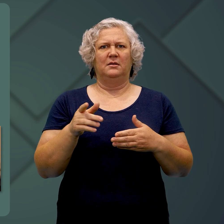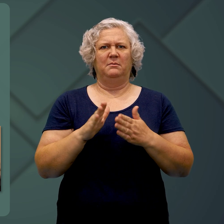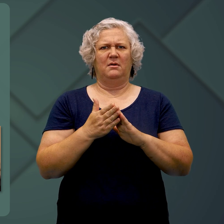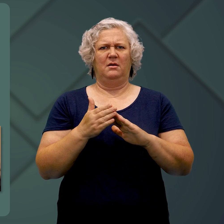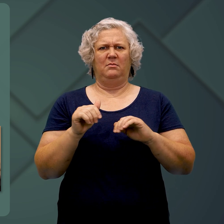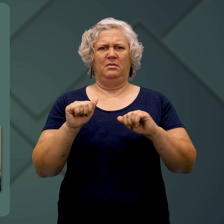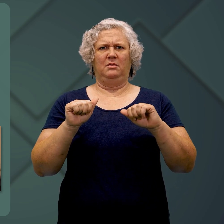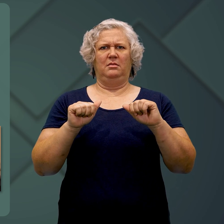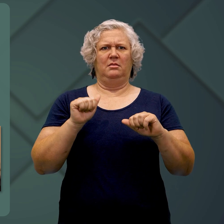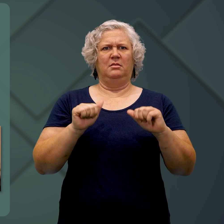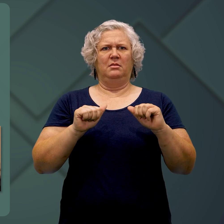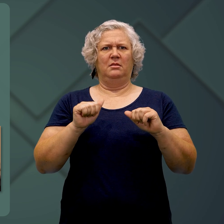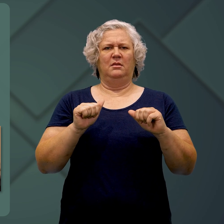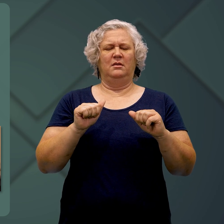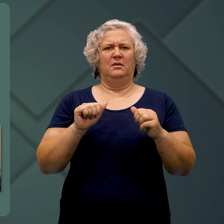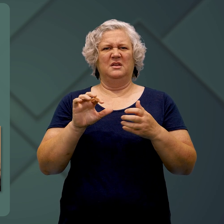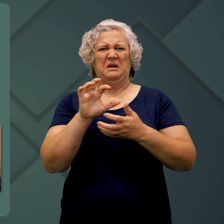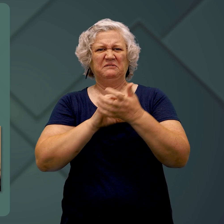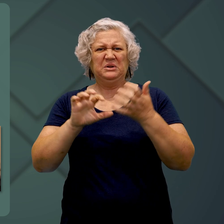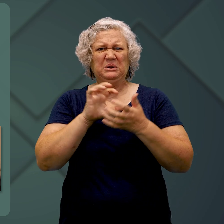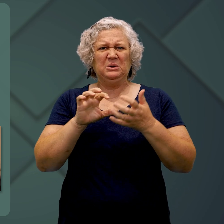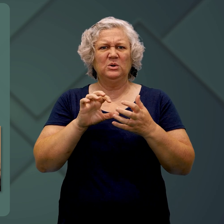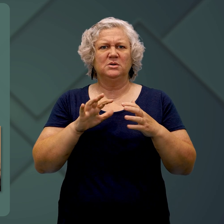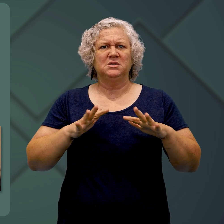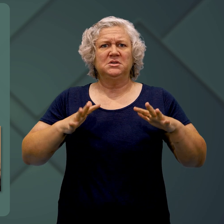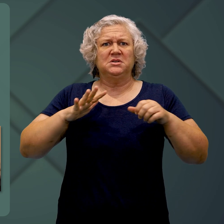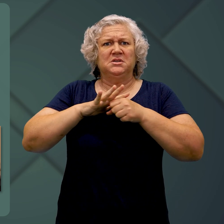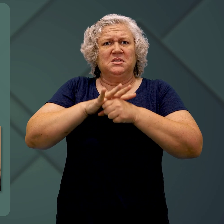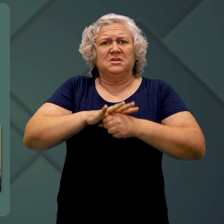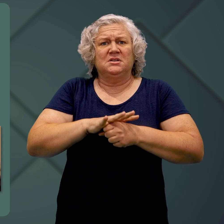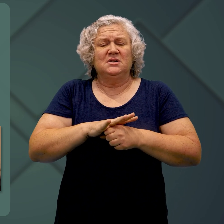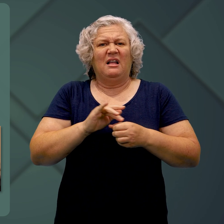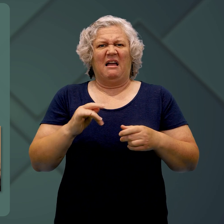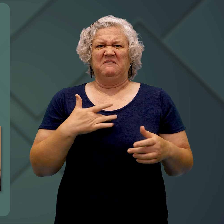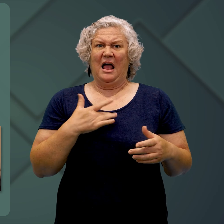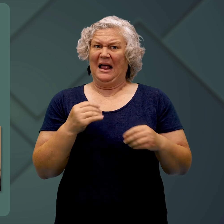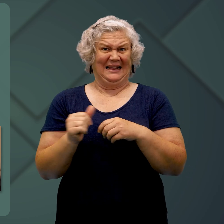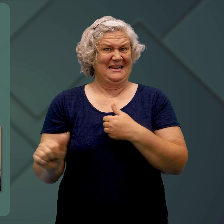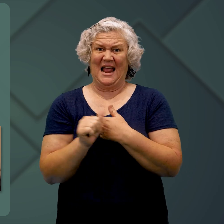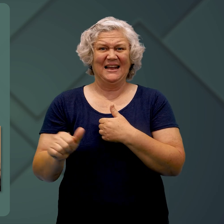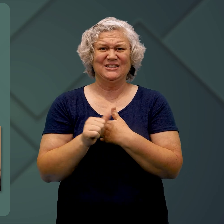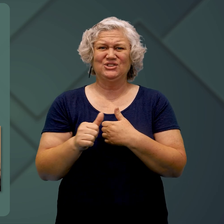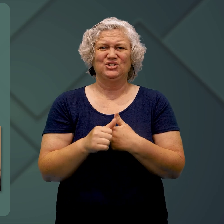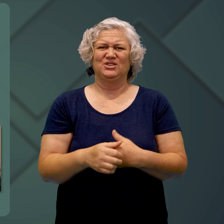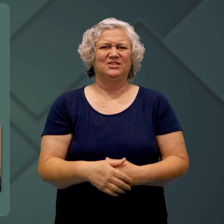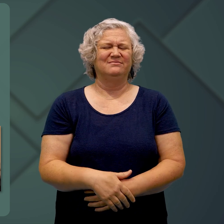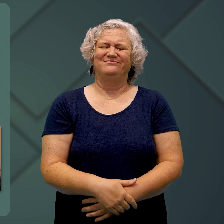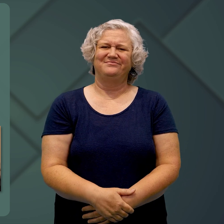That baby became wary, confused, anxious. It thought it was in danger.